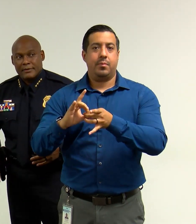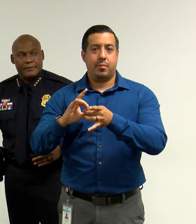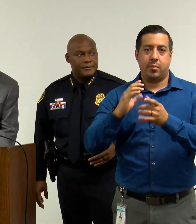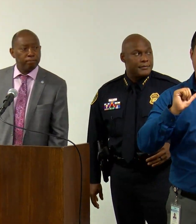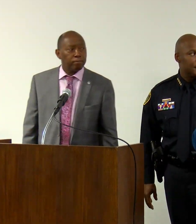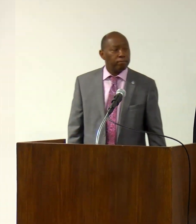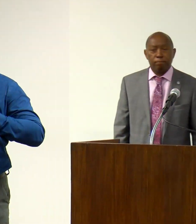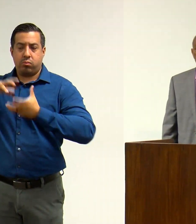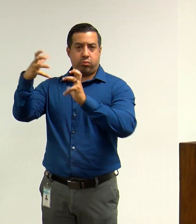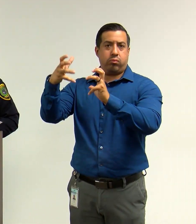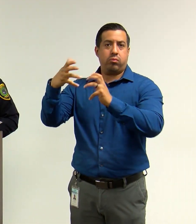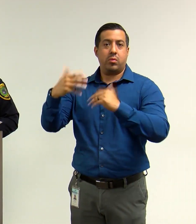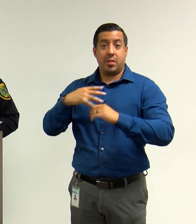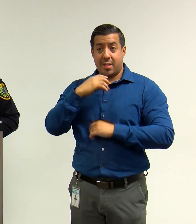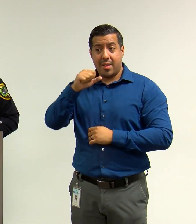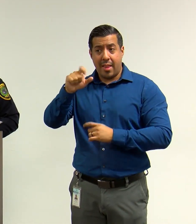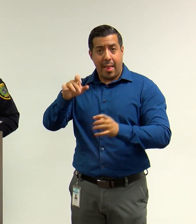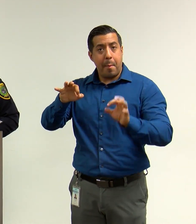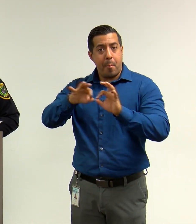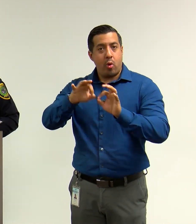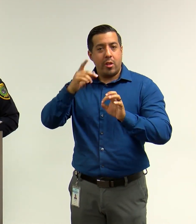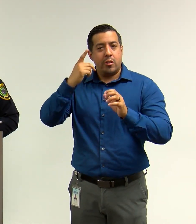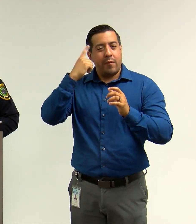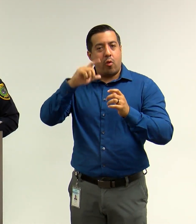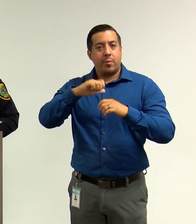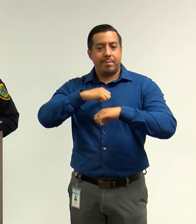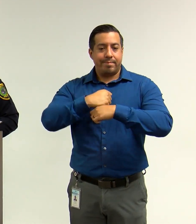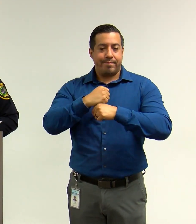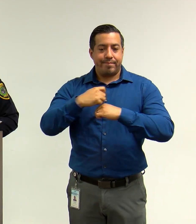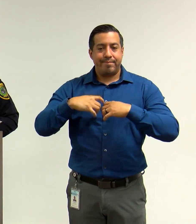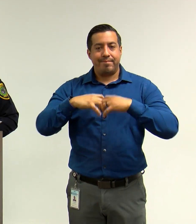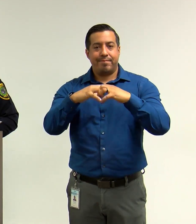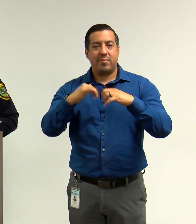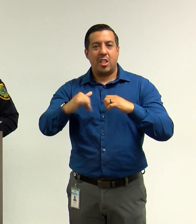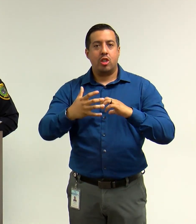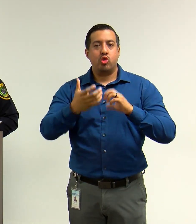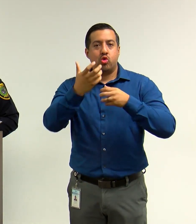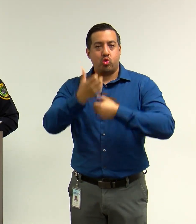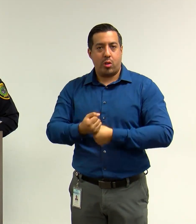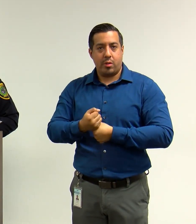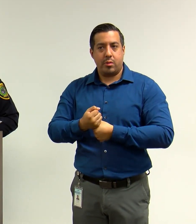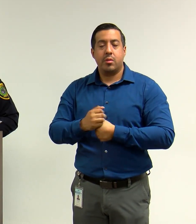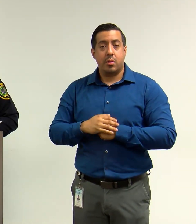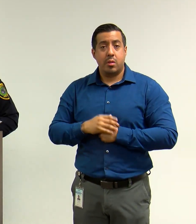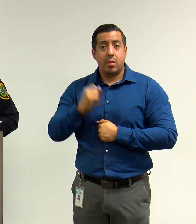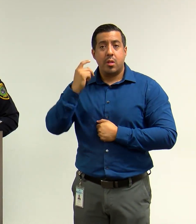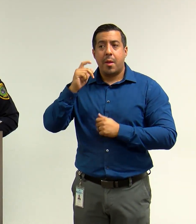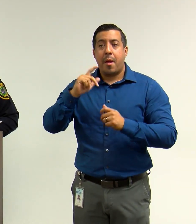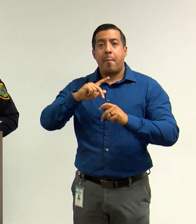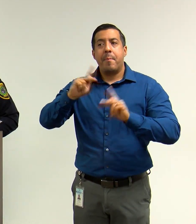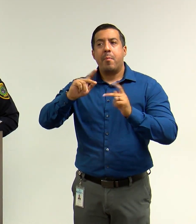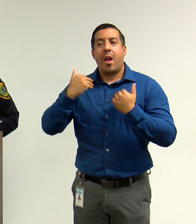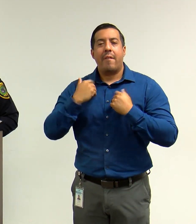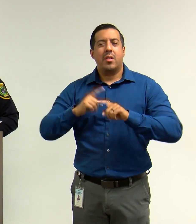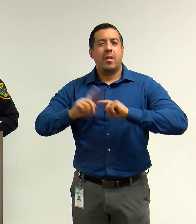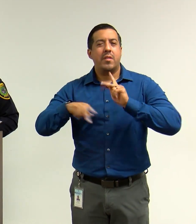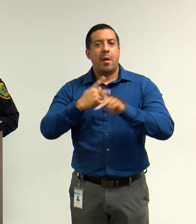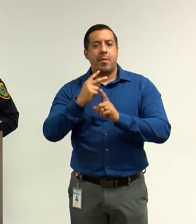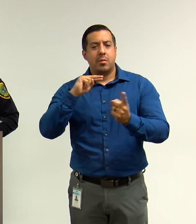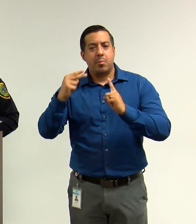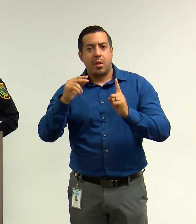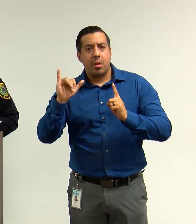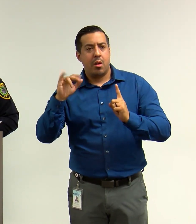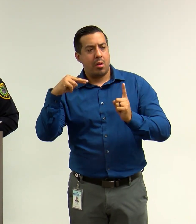you all. The mayor talked about the trust building, and that's huge. But also it gives people a different perspective to